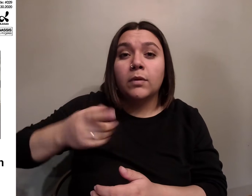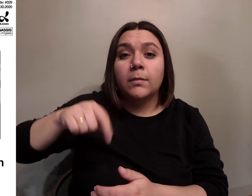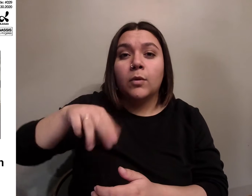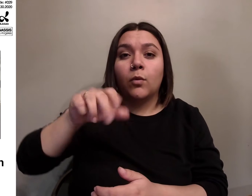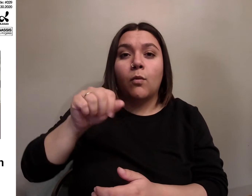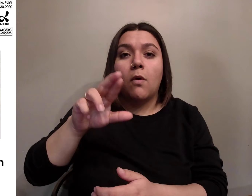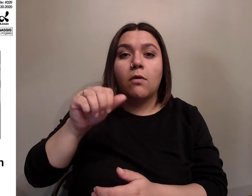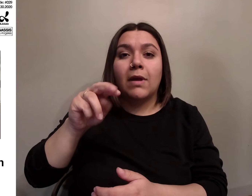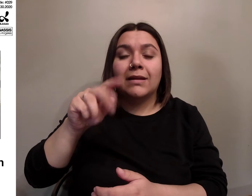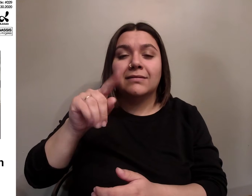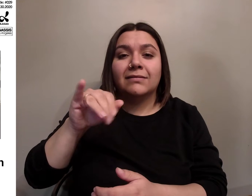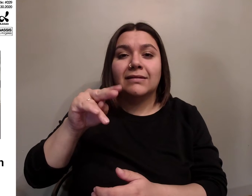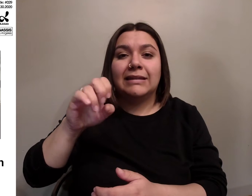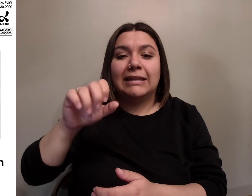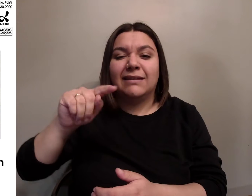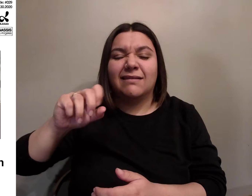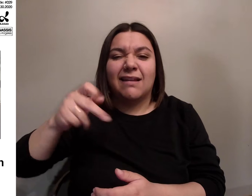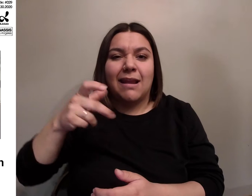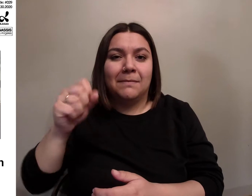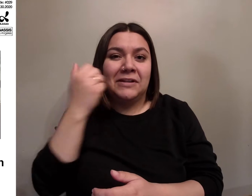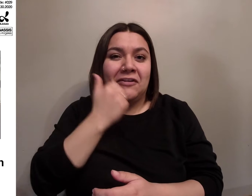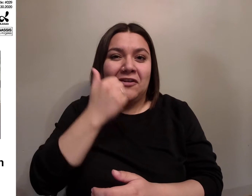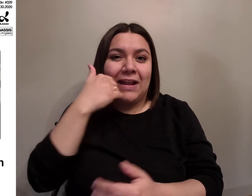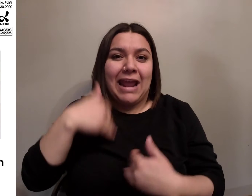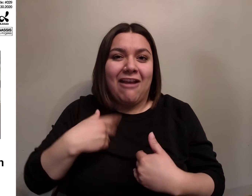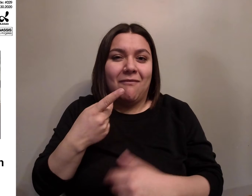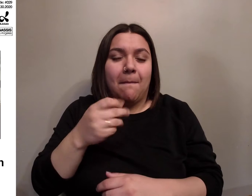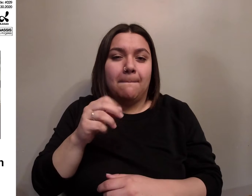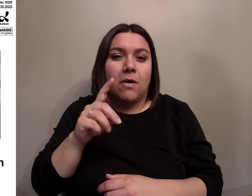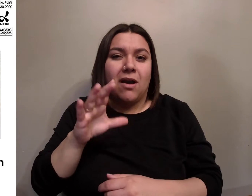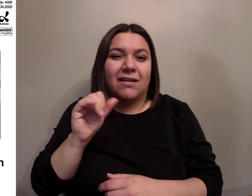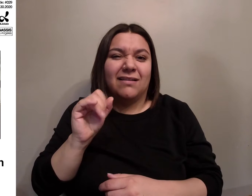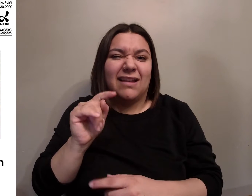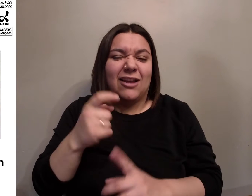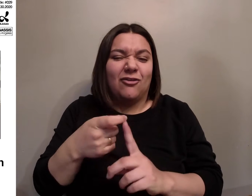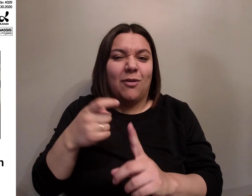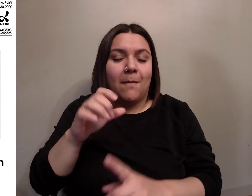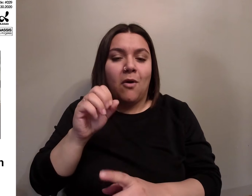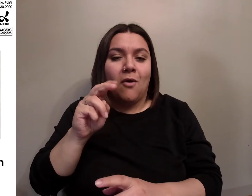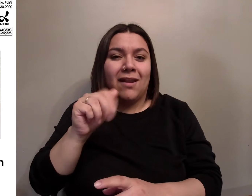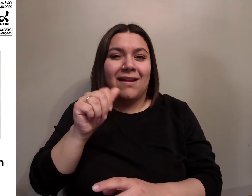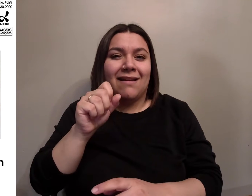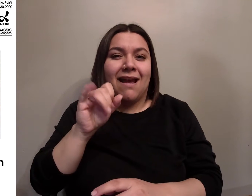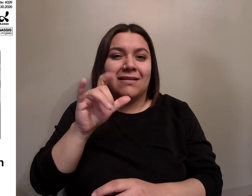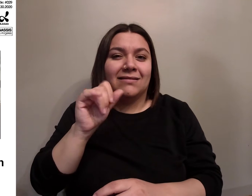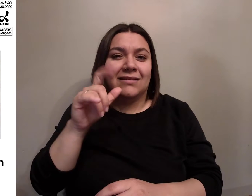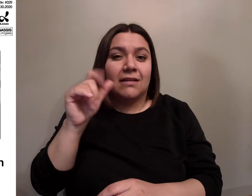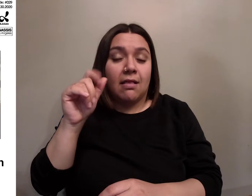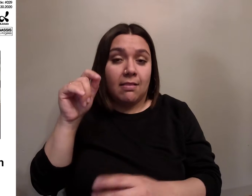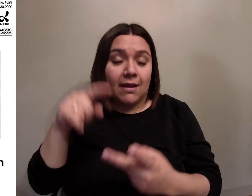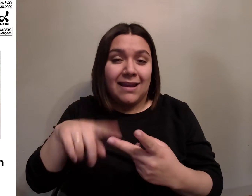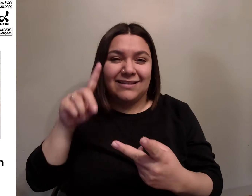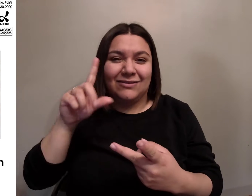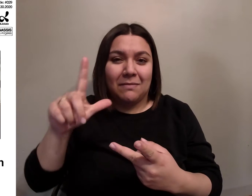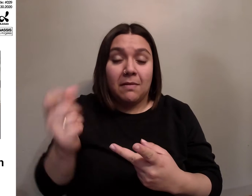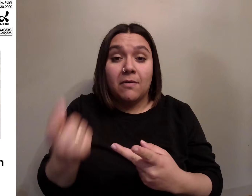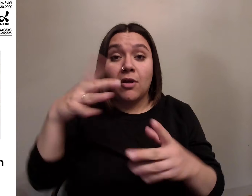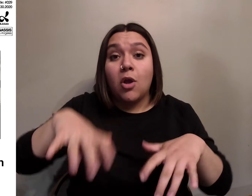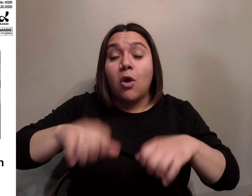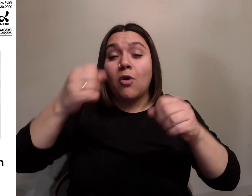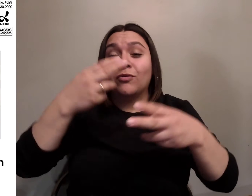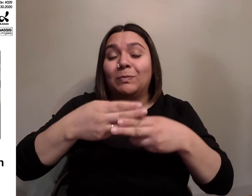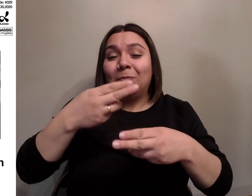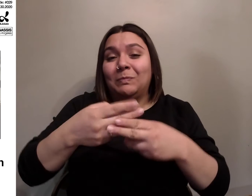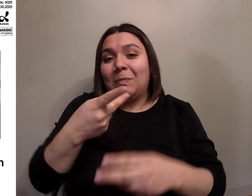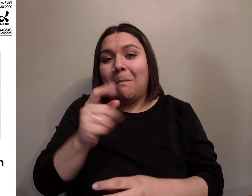Welcome to the Quarantine Tapes, a daily podcast from Onassis, LA and dublab. Hosted by Paul Holdengräber, this series chronicles